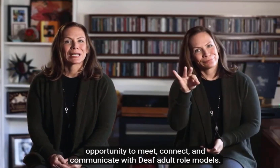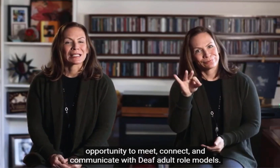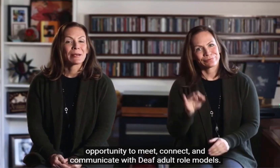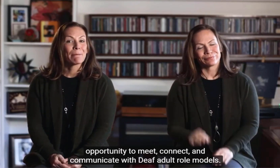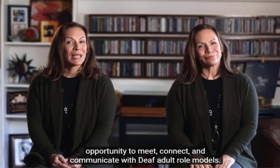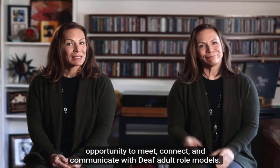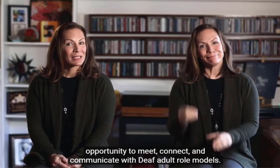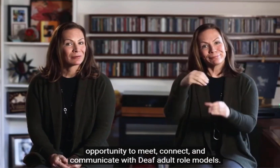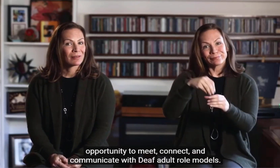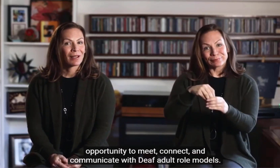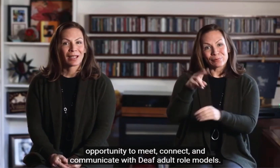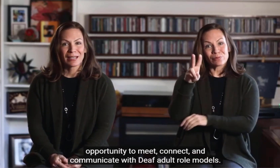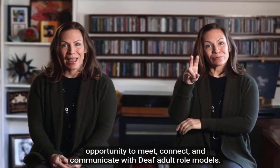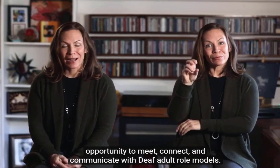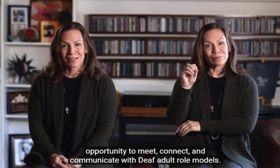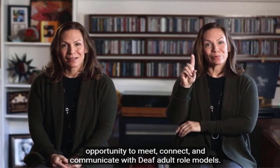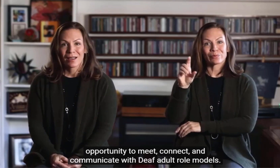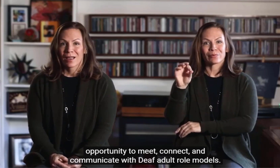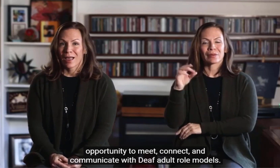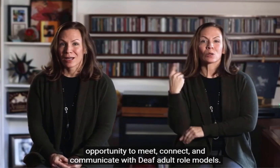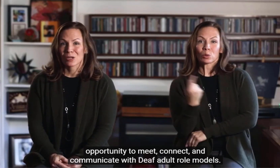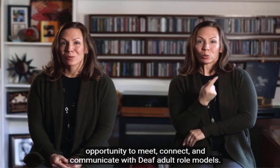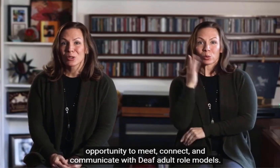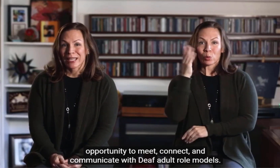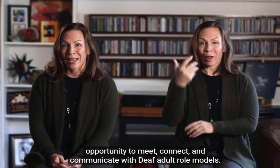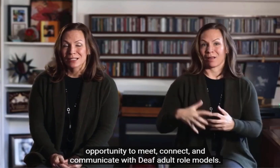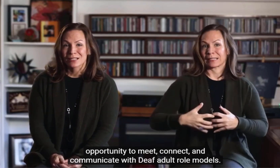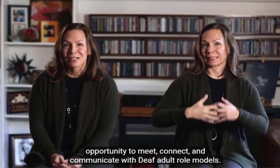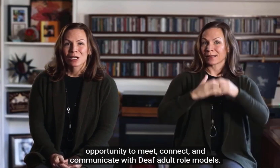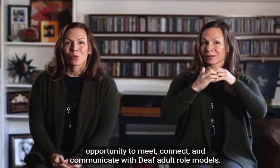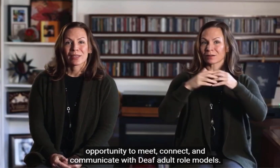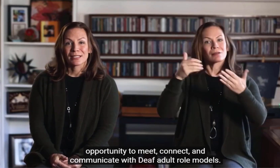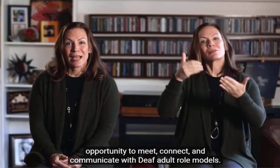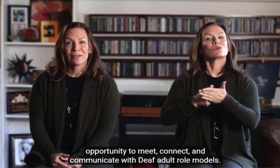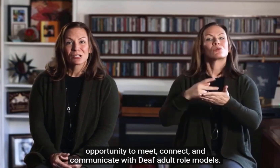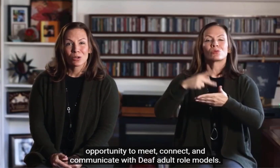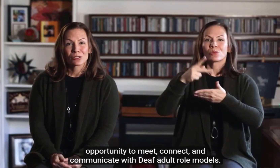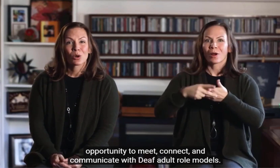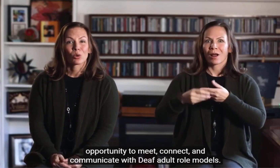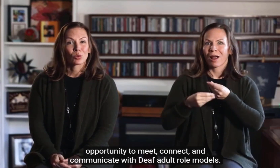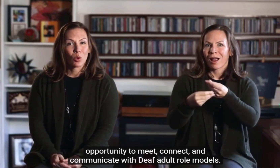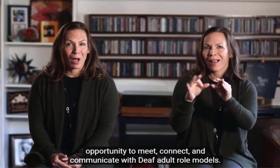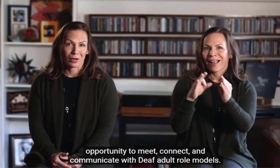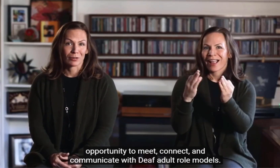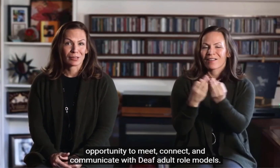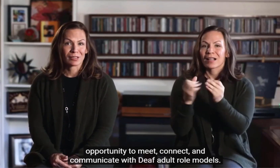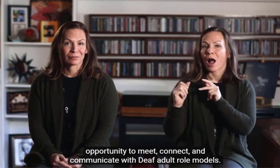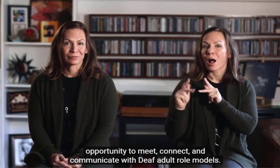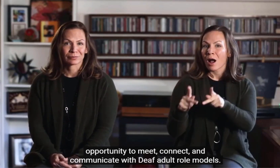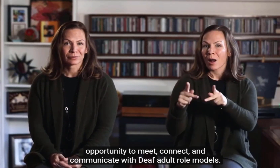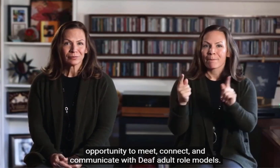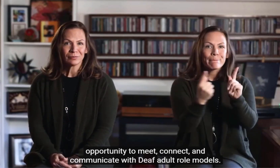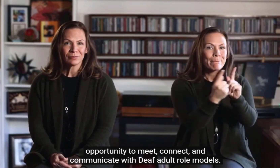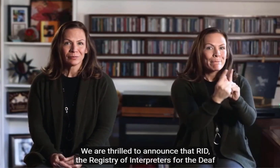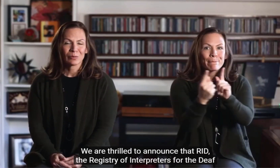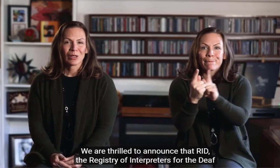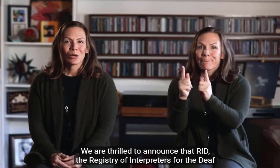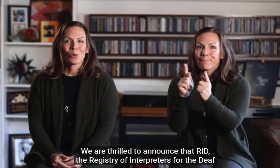opportunity to meet, connect, and communicate with deaf adult role models.